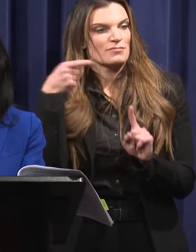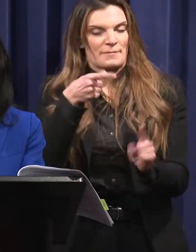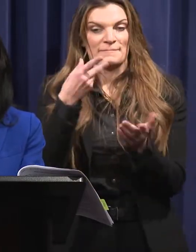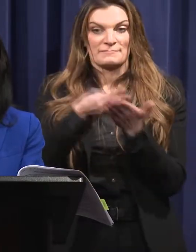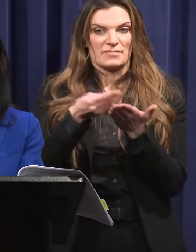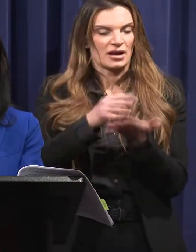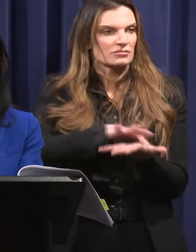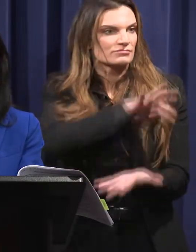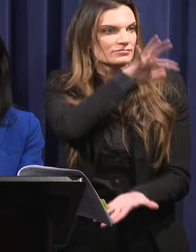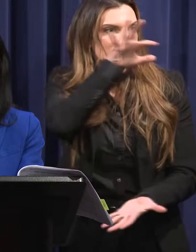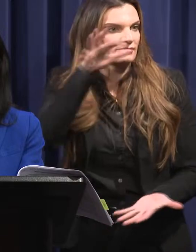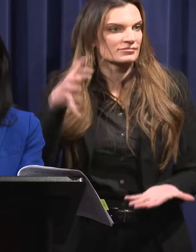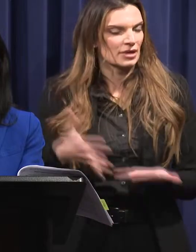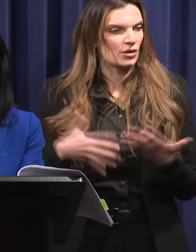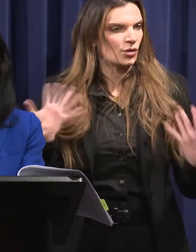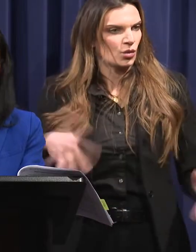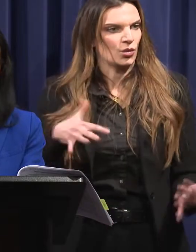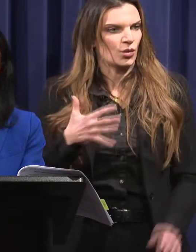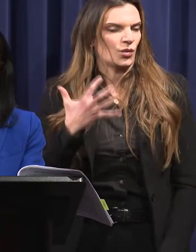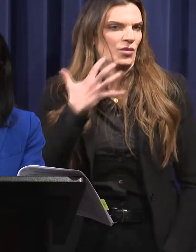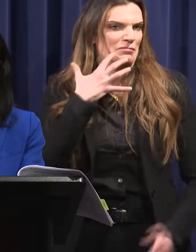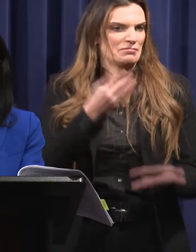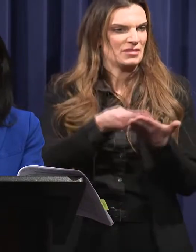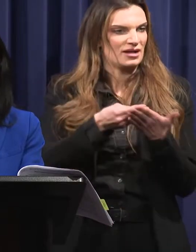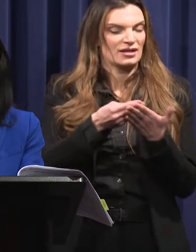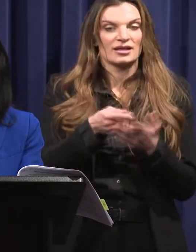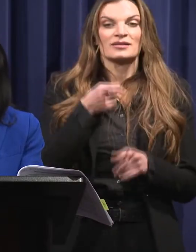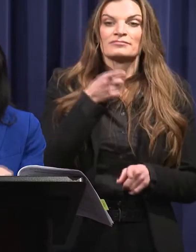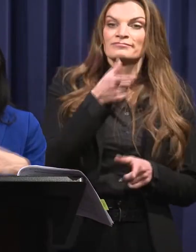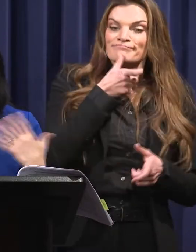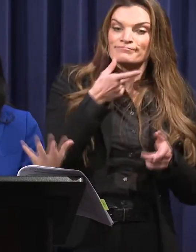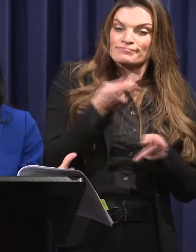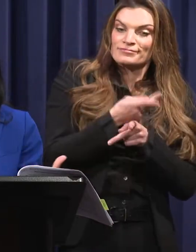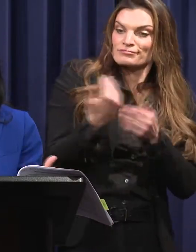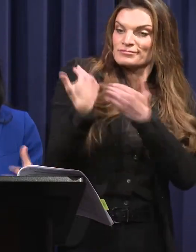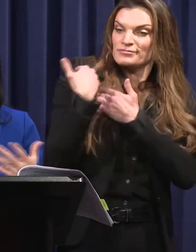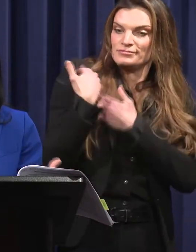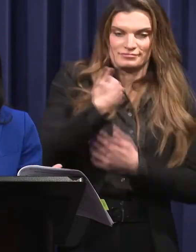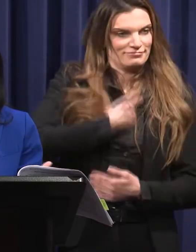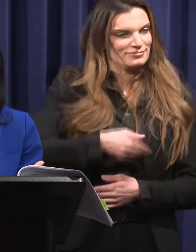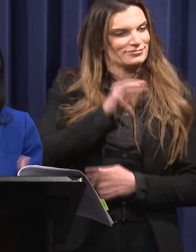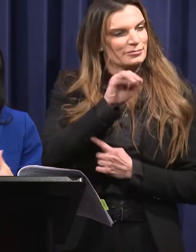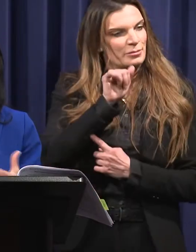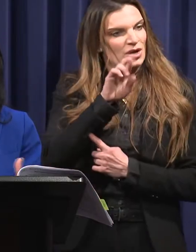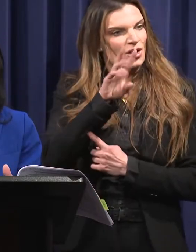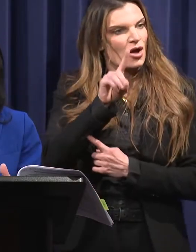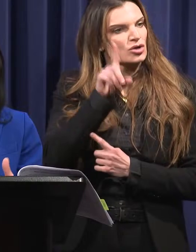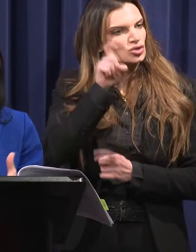these entities that we alleged was handled improperly by the Menards. Now, some of these